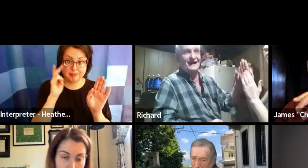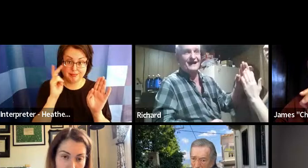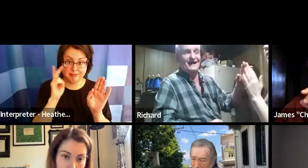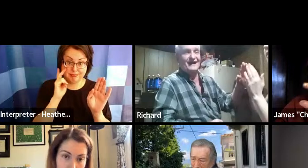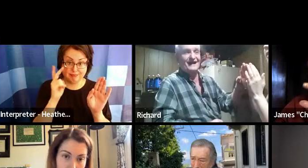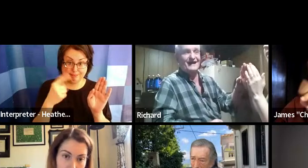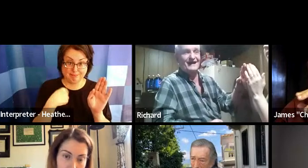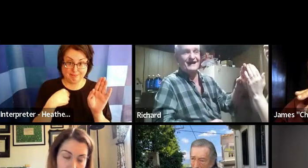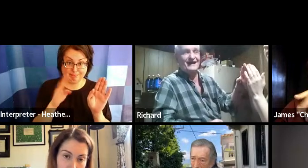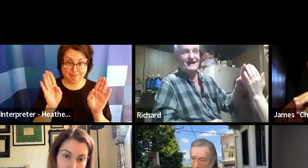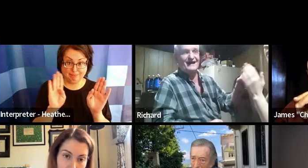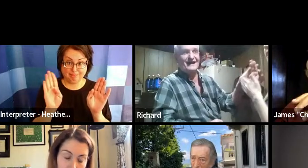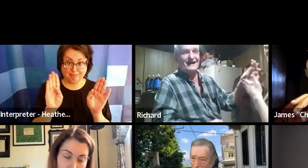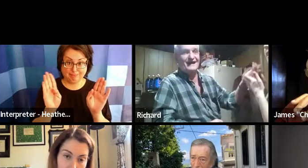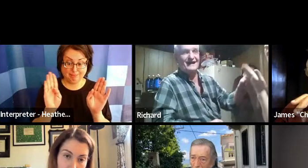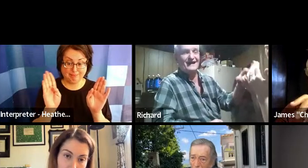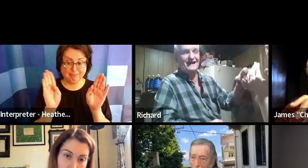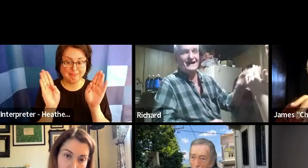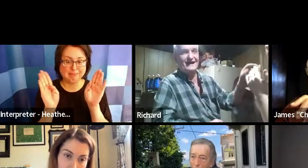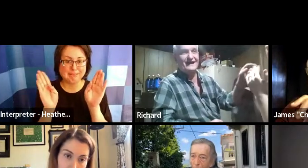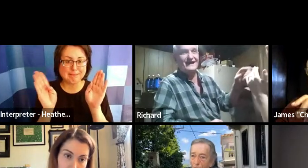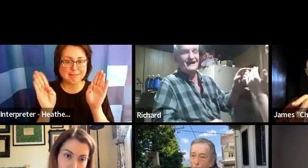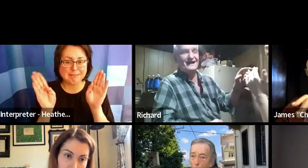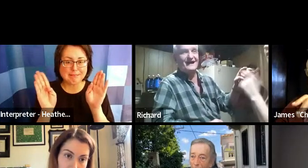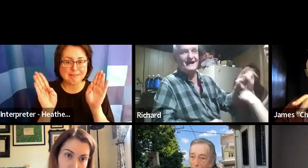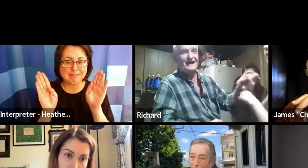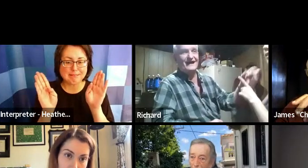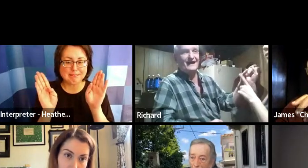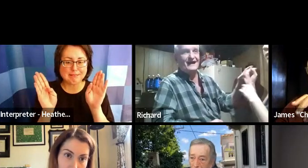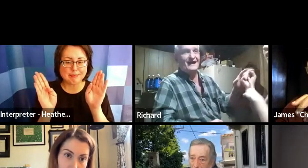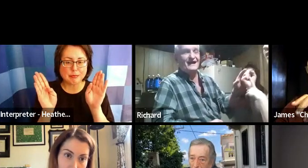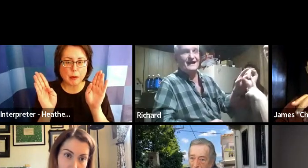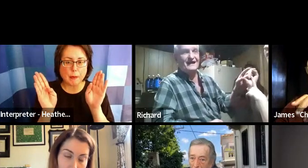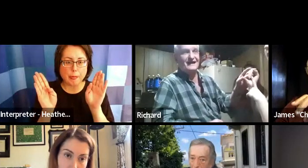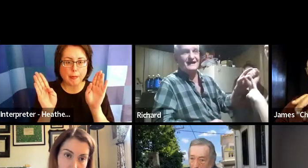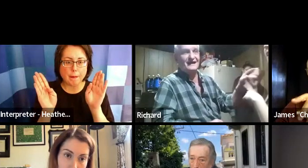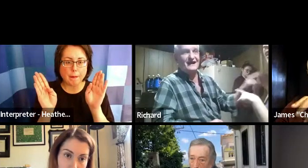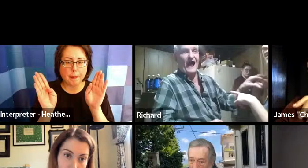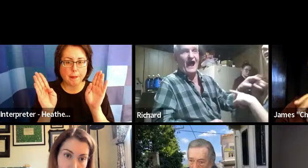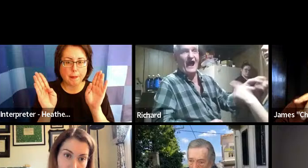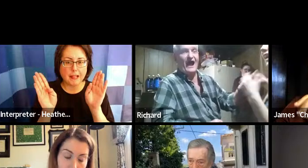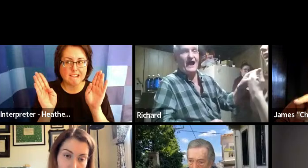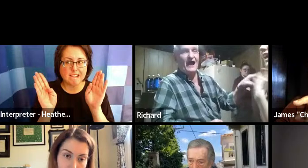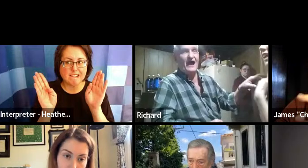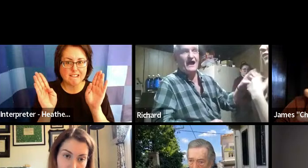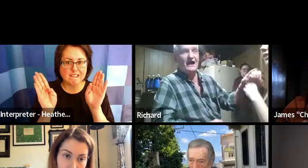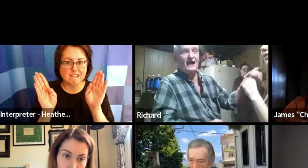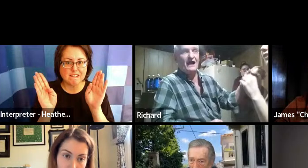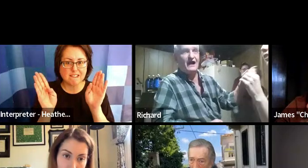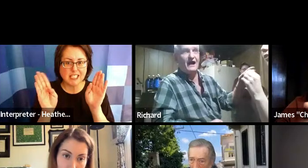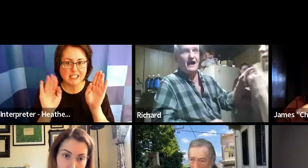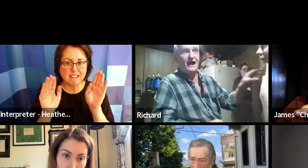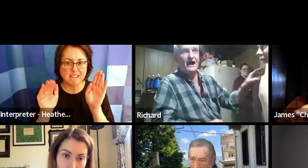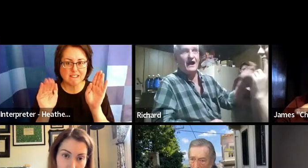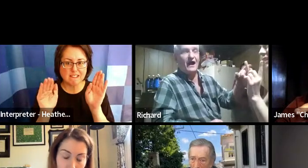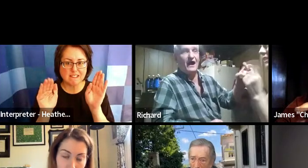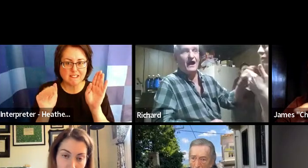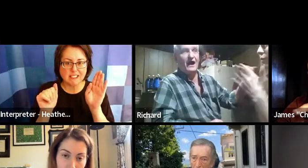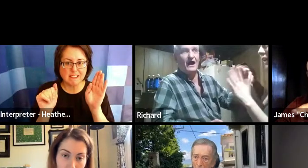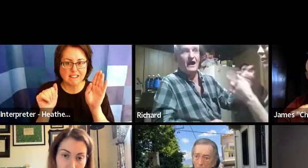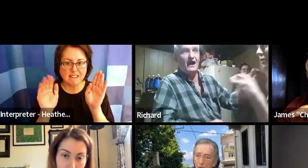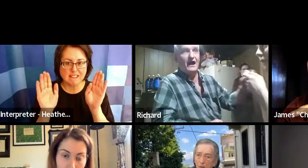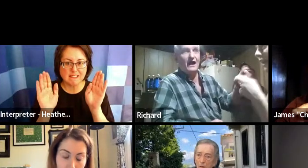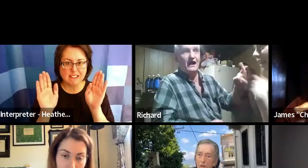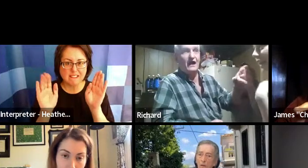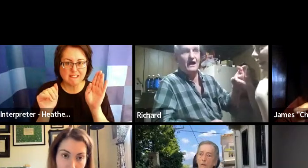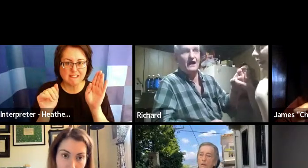in some other cases, and is being piloted. You have no effective mechanism to actually regulate this. What I'm